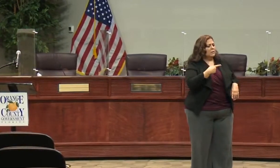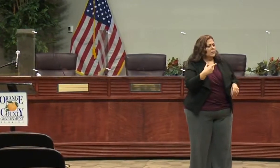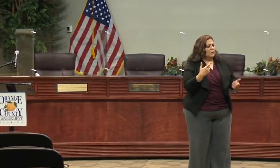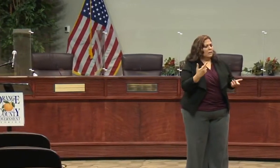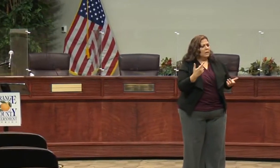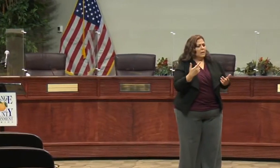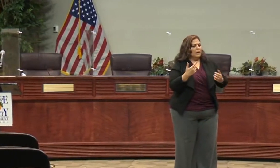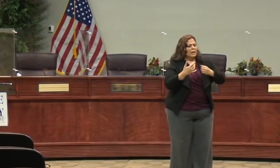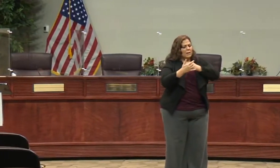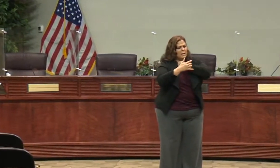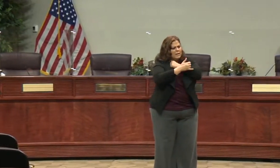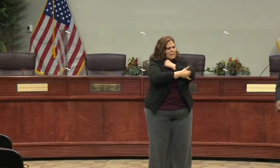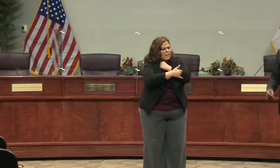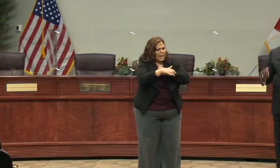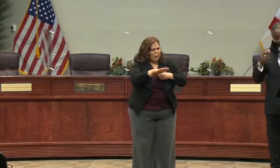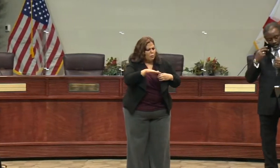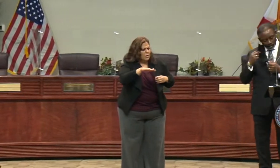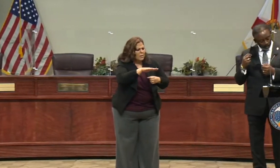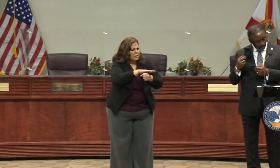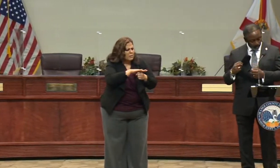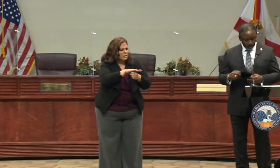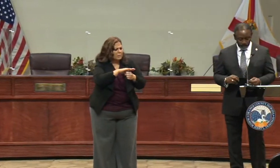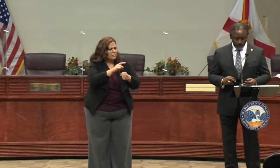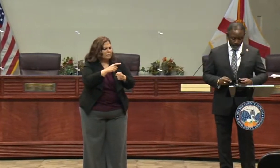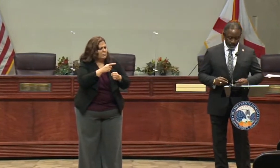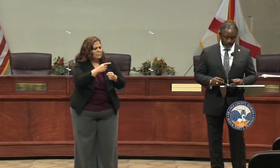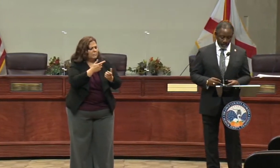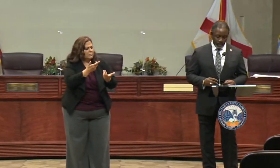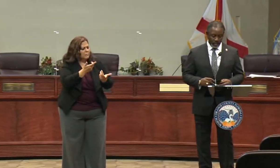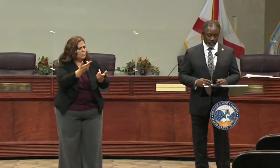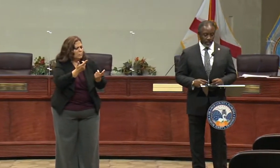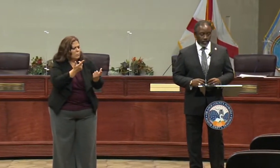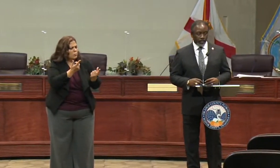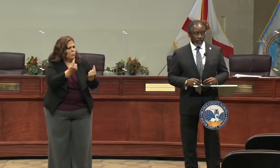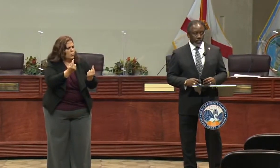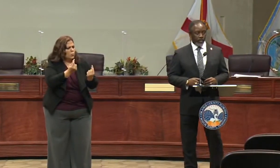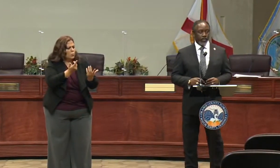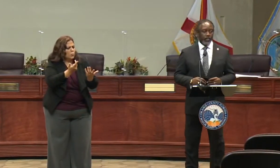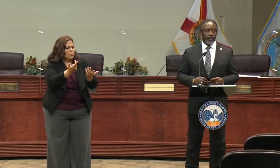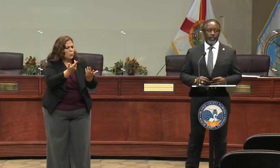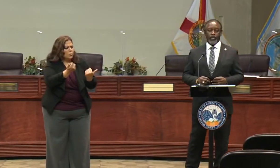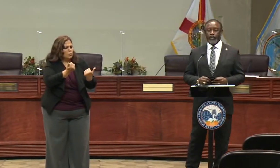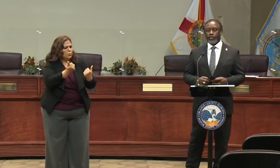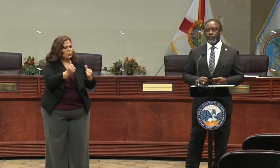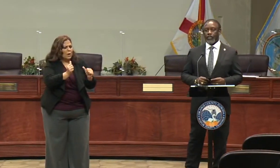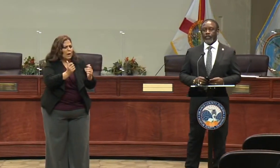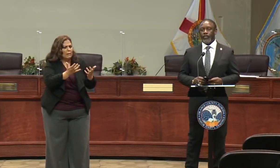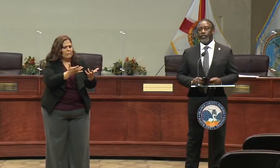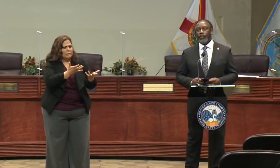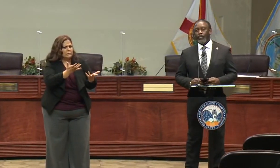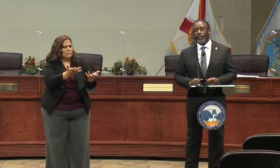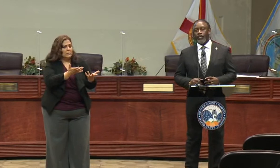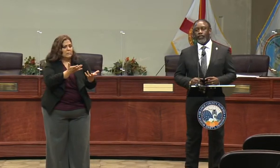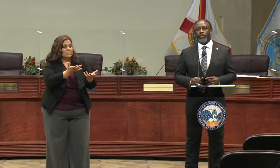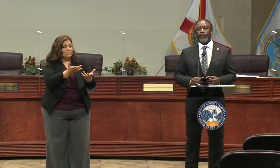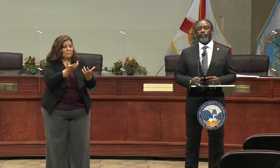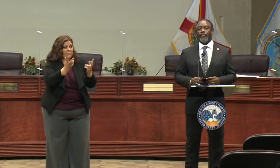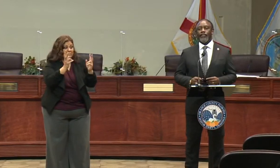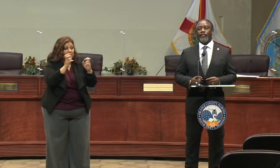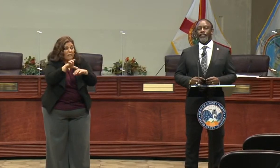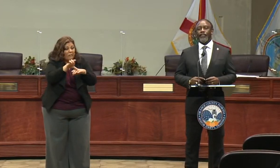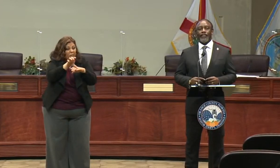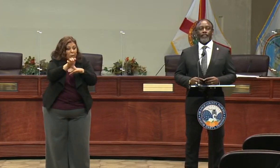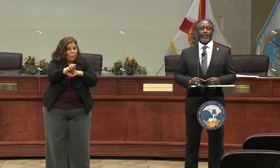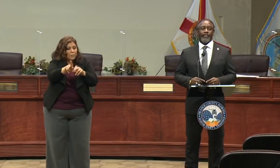is the county looking at doing, or if anything, to try to increase what you can do to try to force people